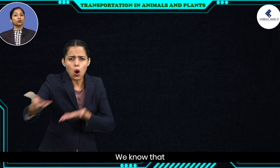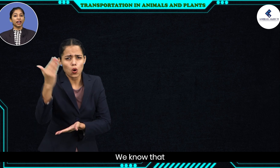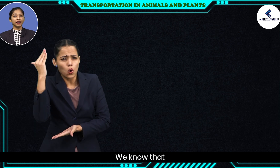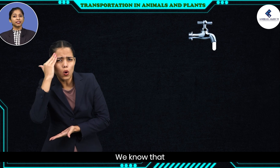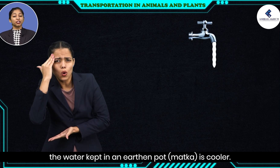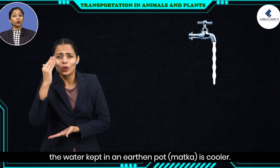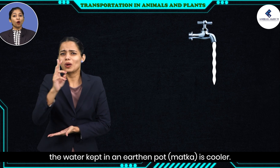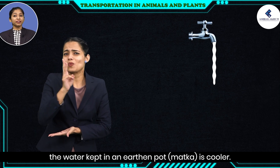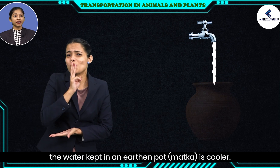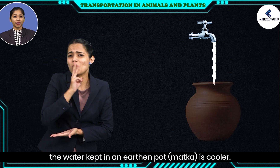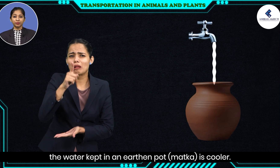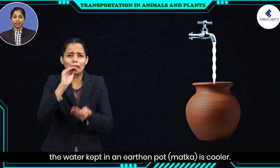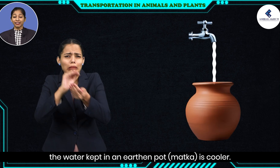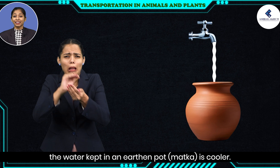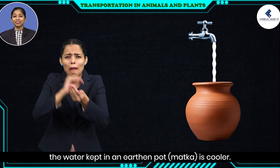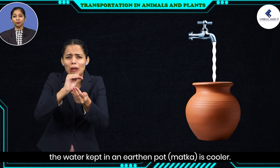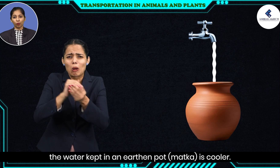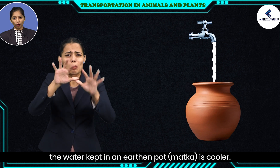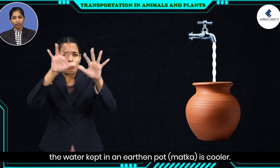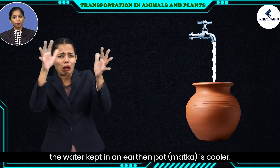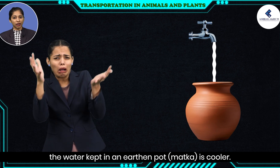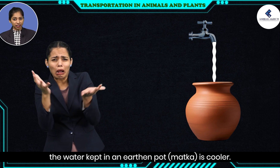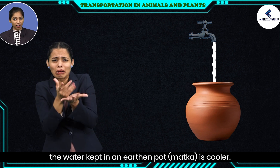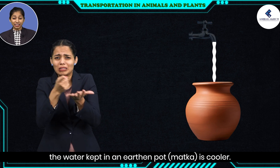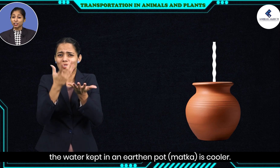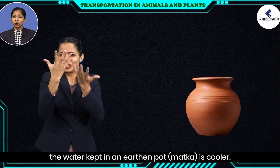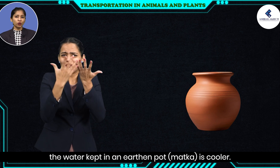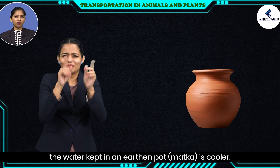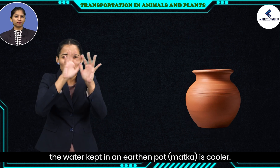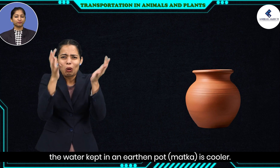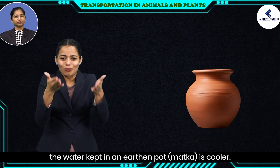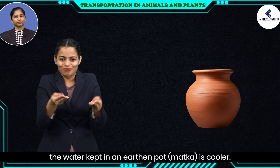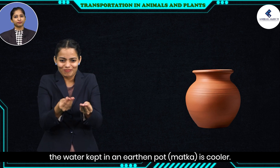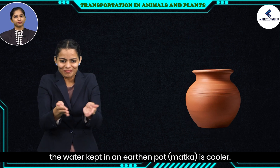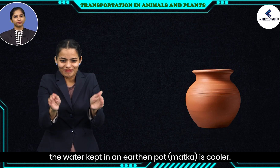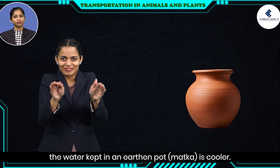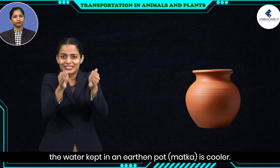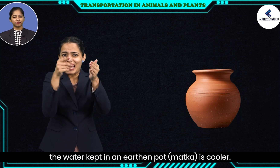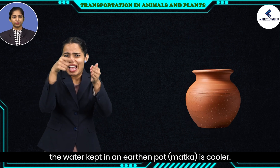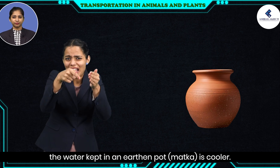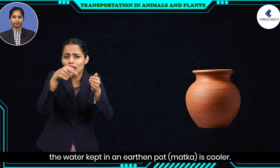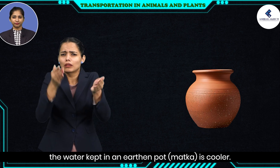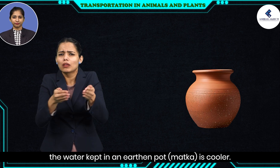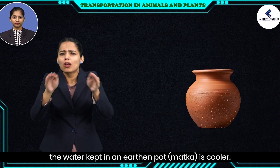We know that the water kept in an earthen pot, matka, is cooler.